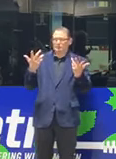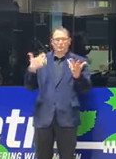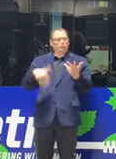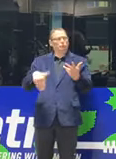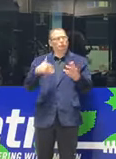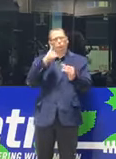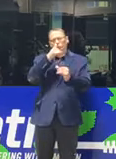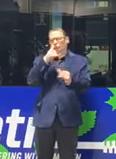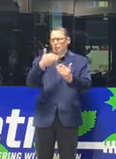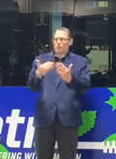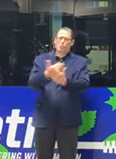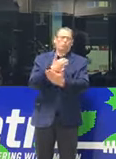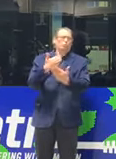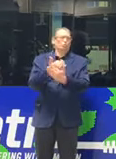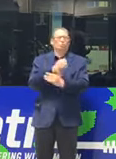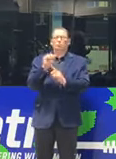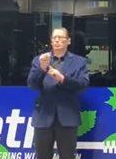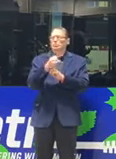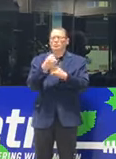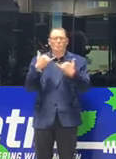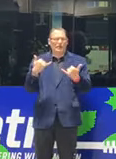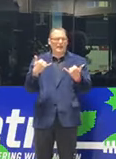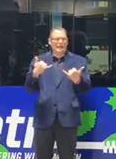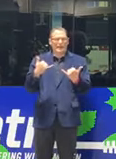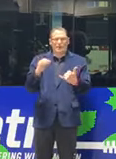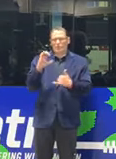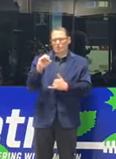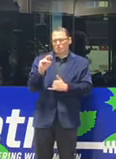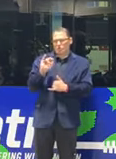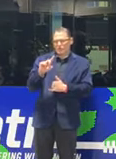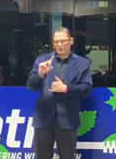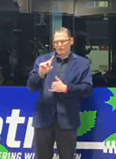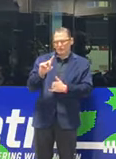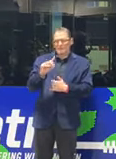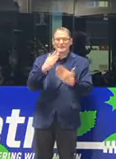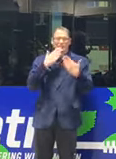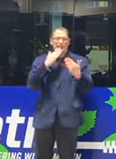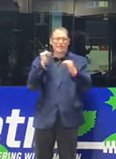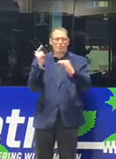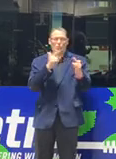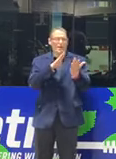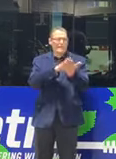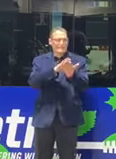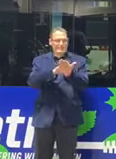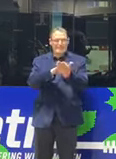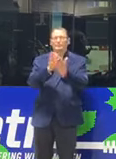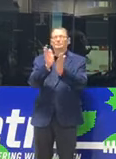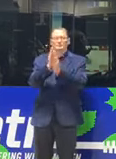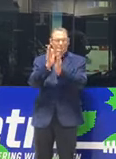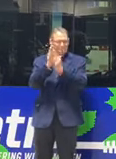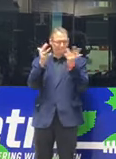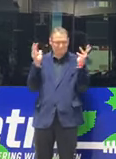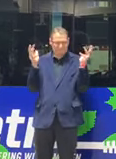unprecedented conditions that we have right now. So thank you to every single one of you for that.